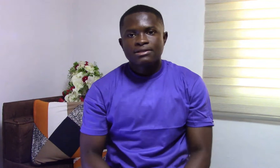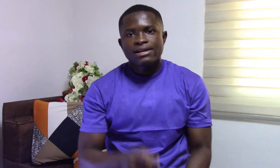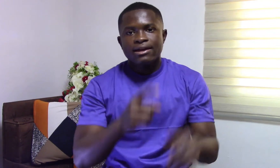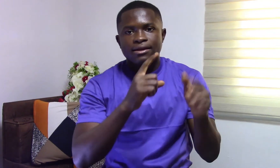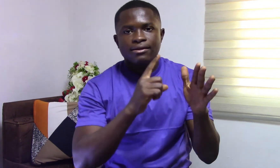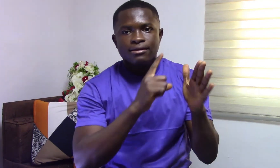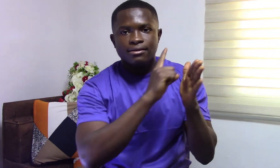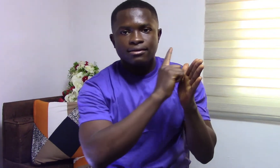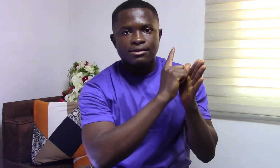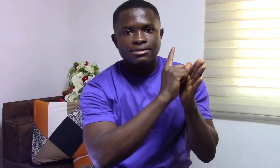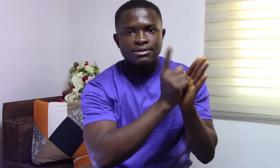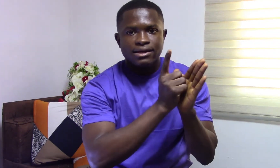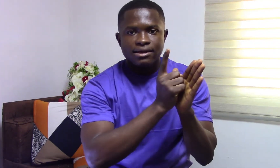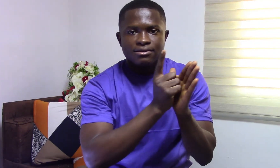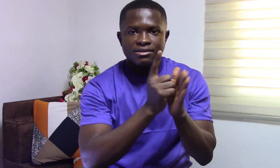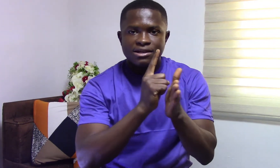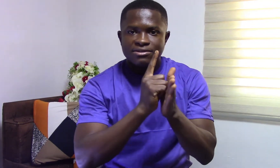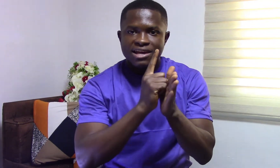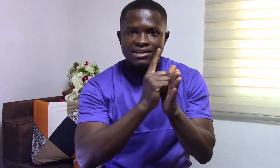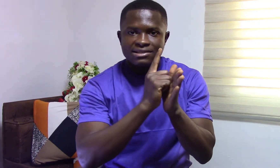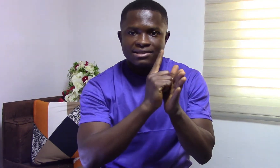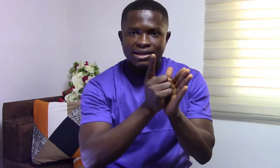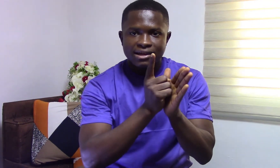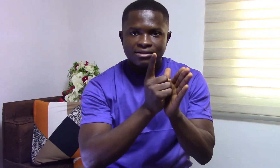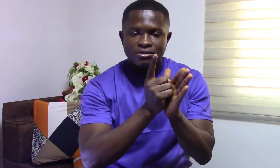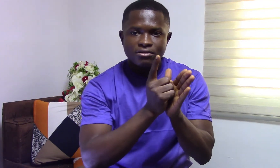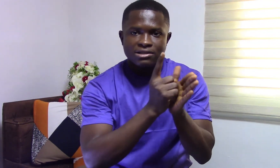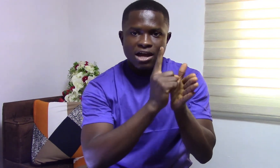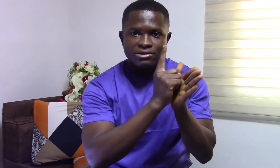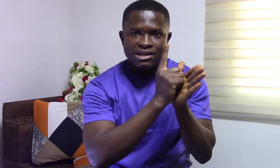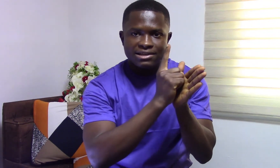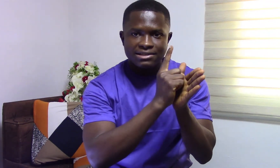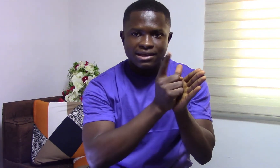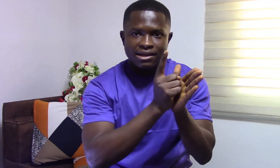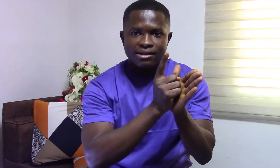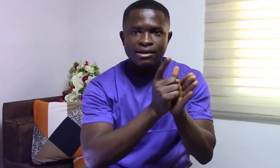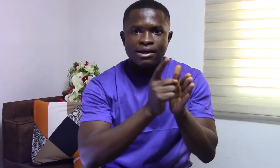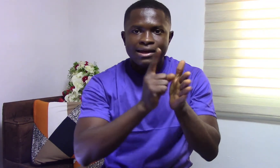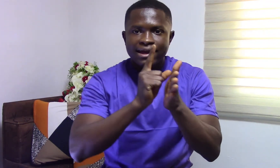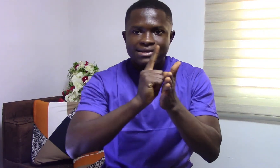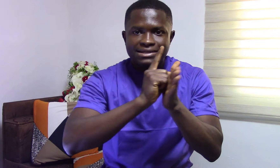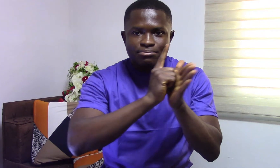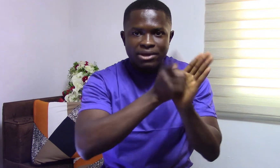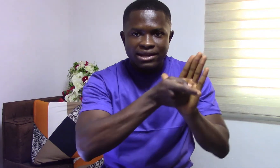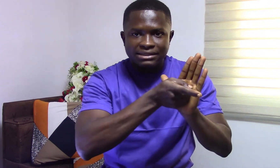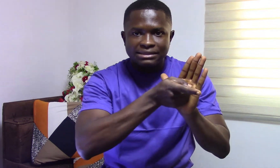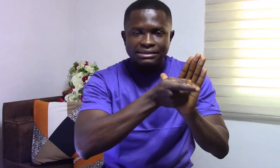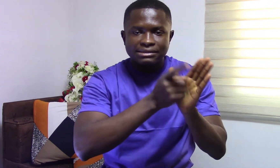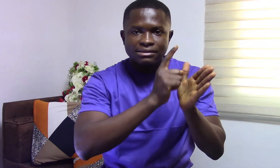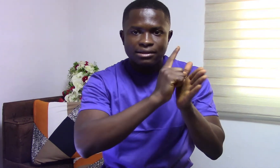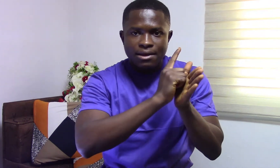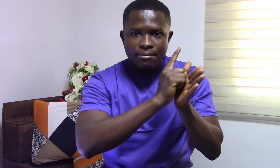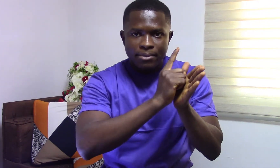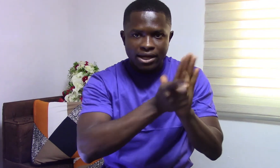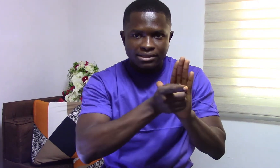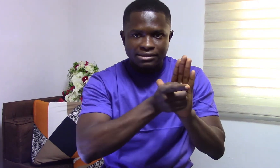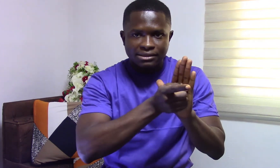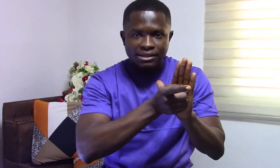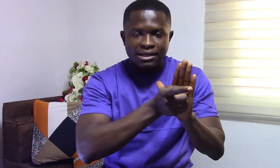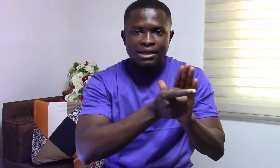Second. Second. So this is how we sign second. So note how you sign second. And this is minutes. Minutes.